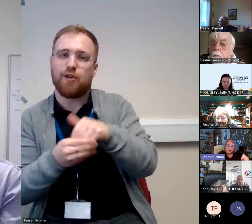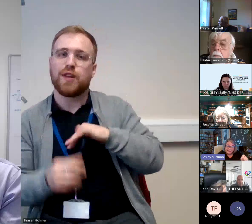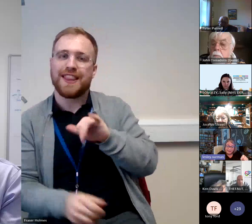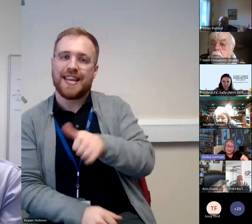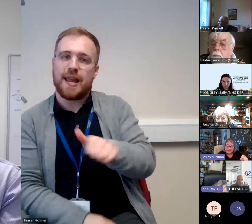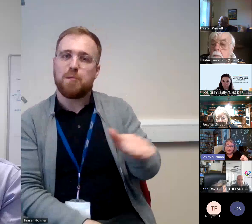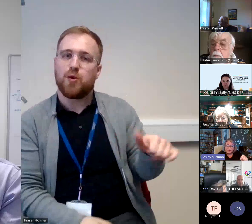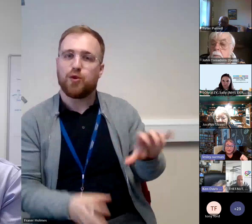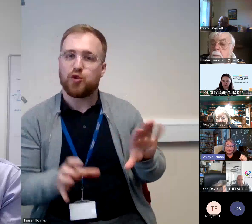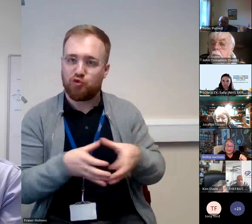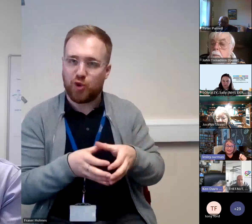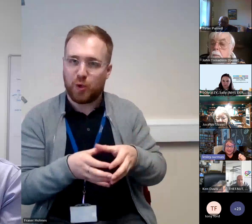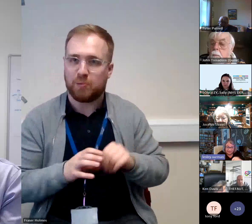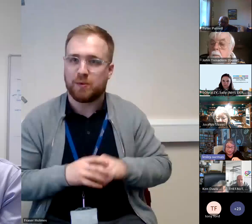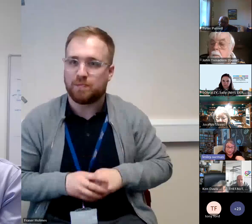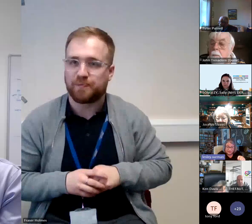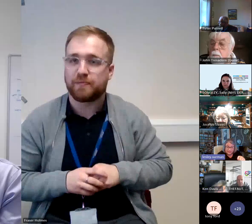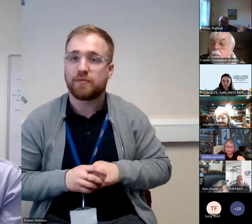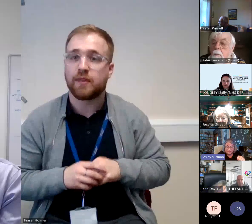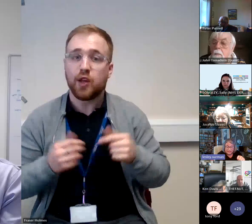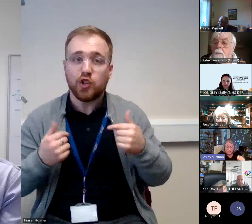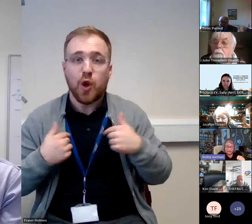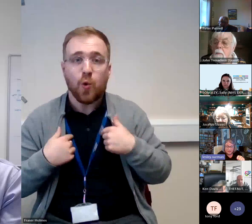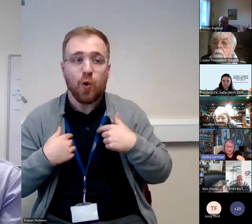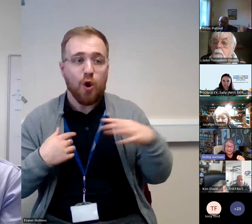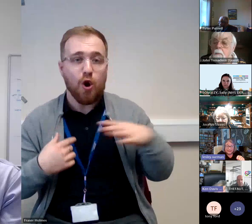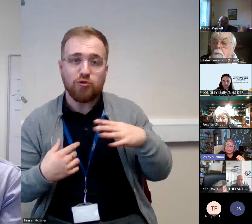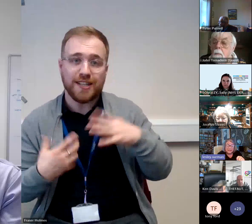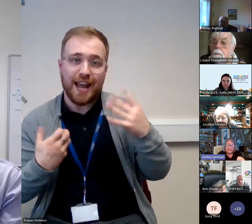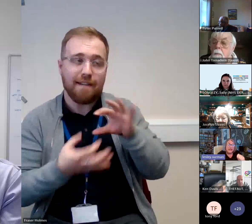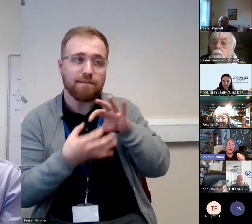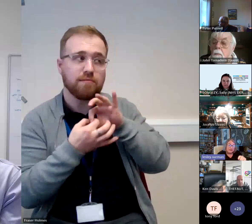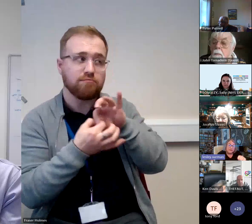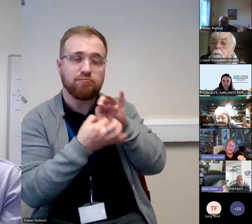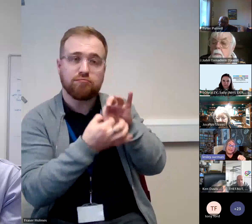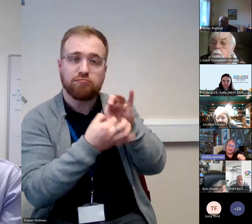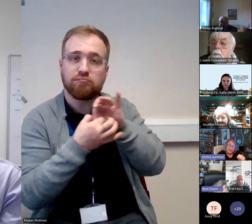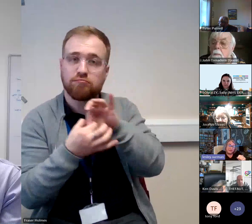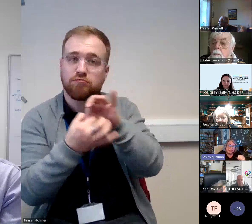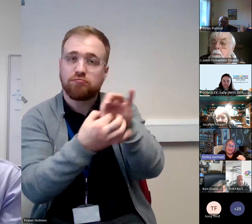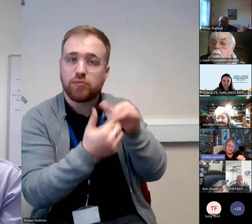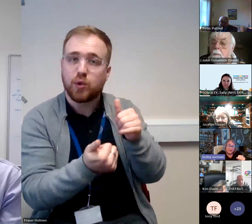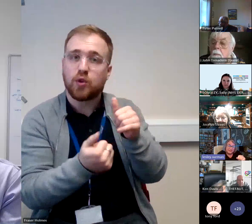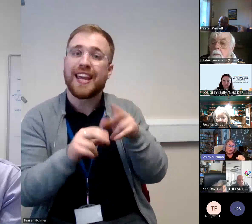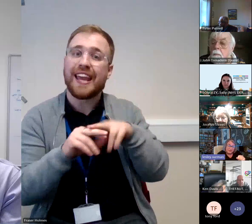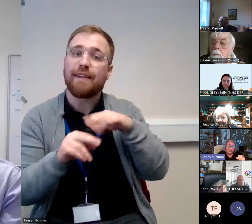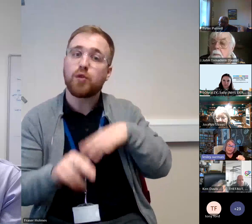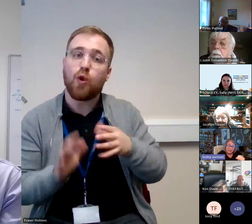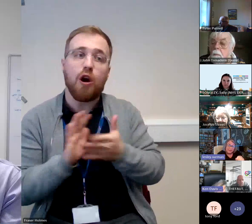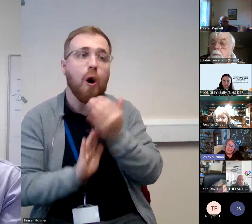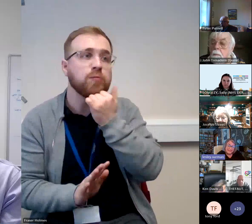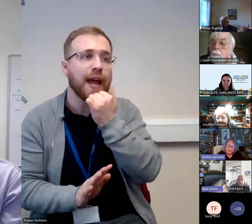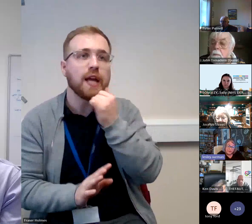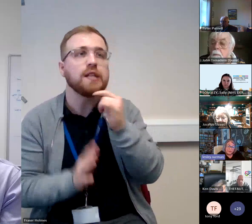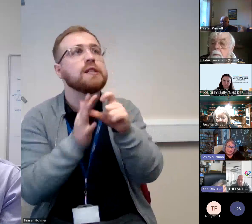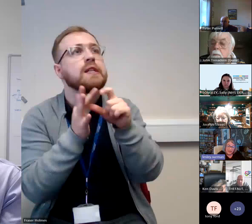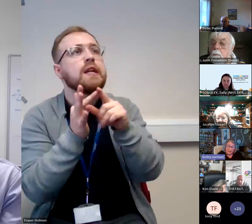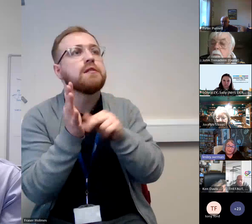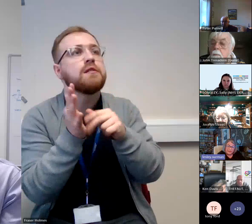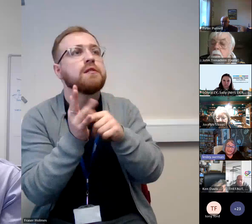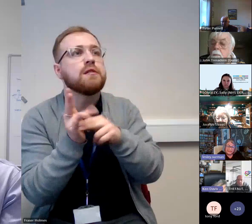we are on this. We have got some really good relationships and good links. And I would say that if you want to keep up to date with what's happening, Place